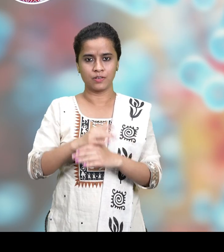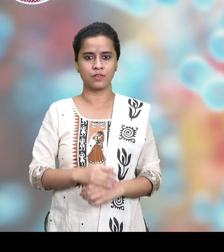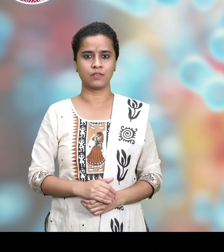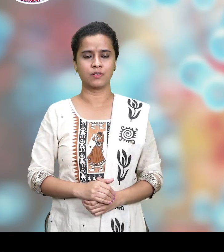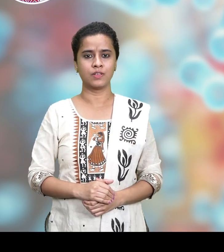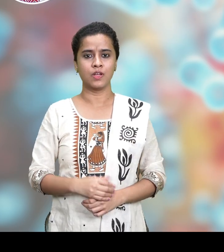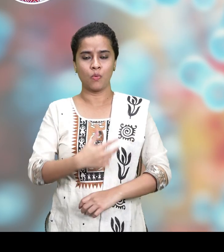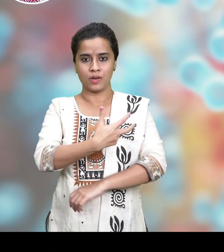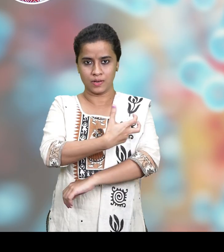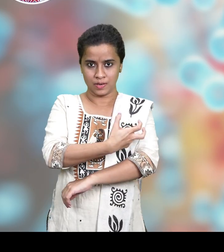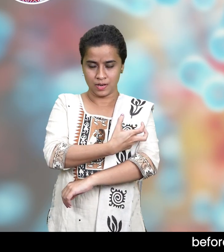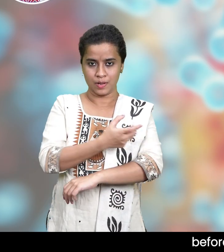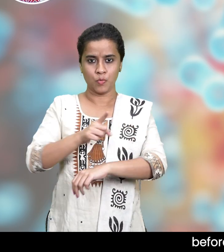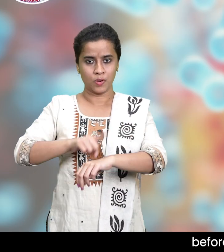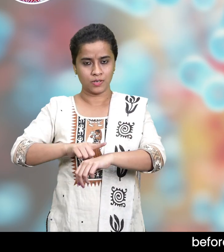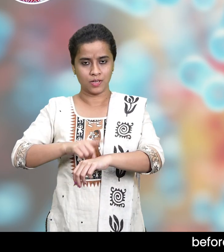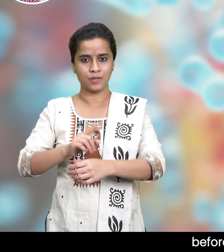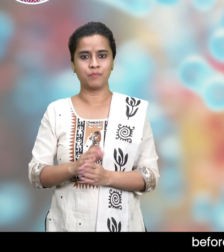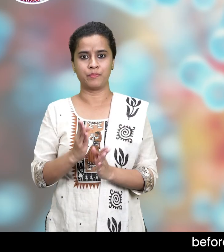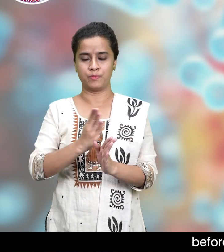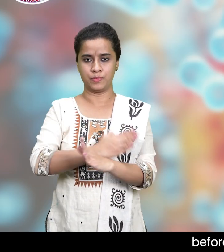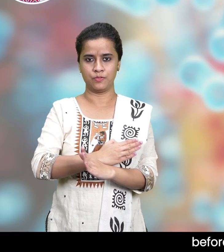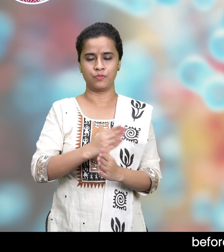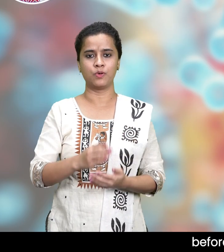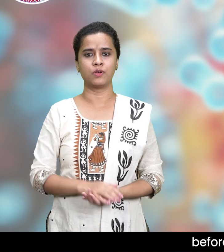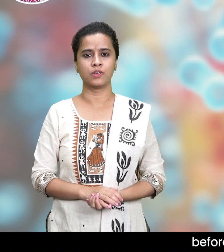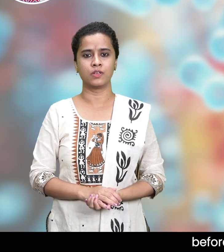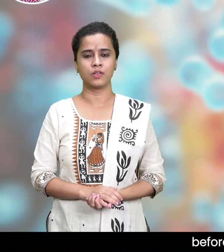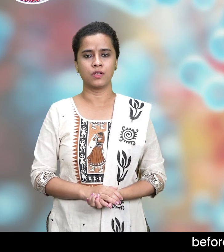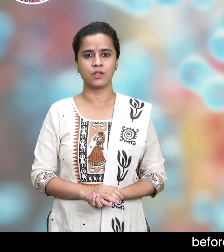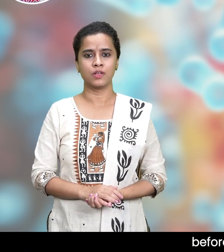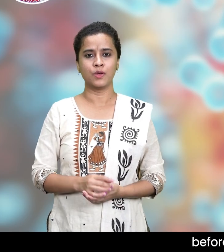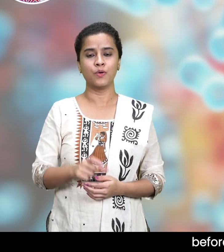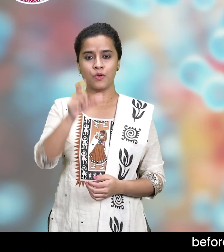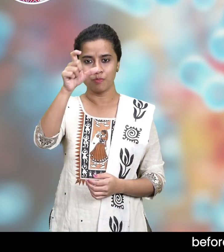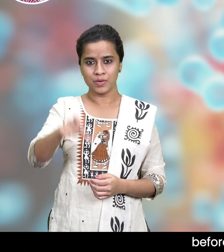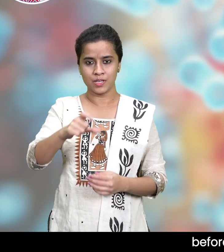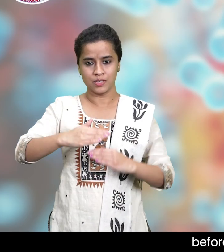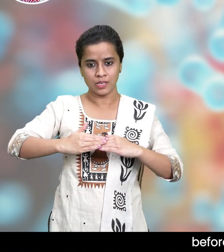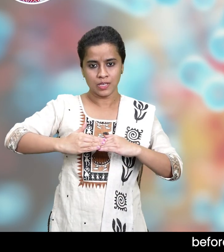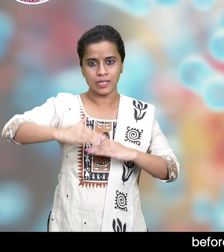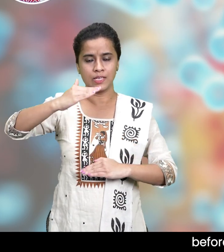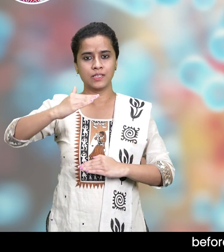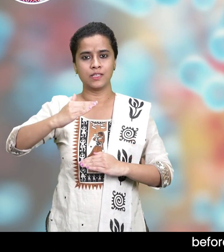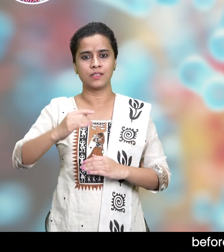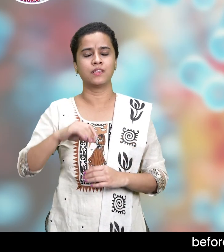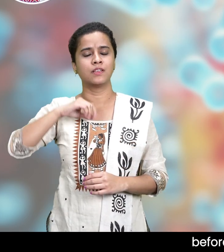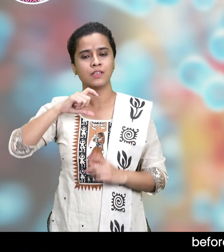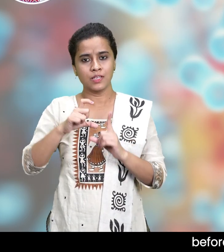timely vaccination before the onset of symptoms.